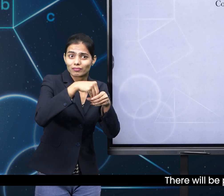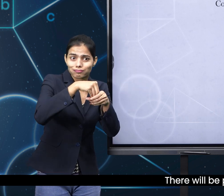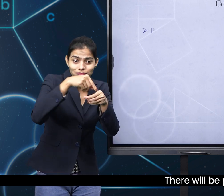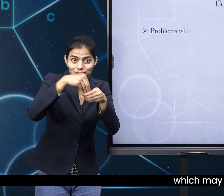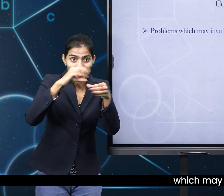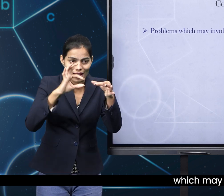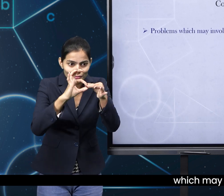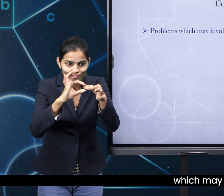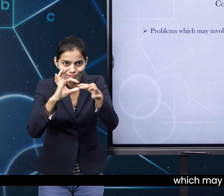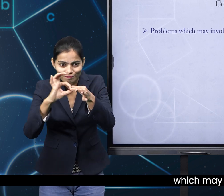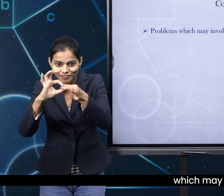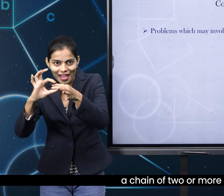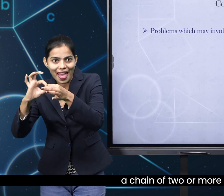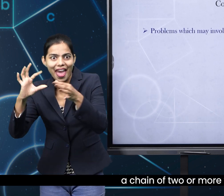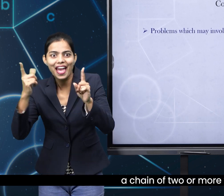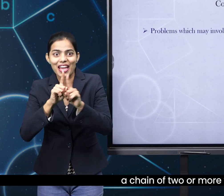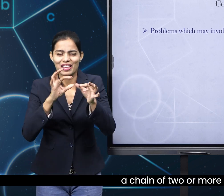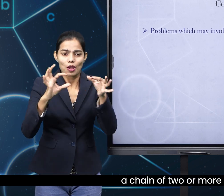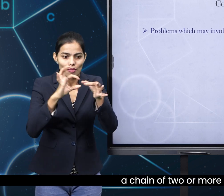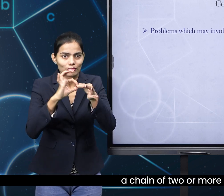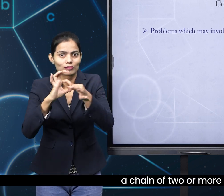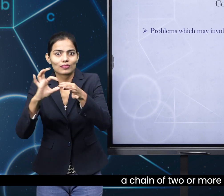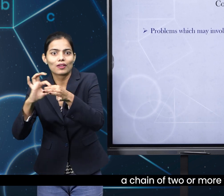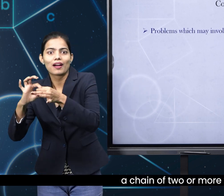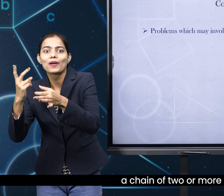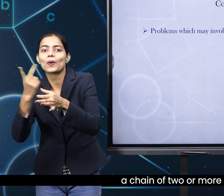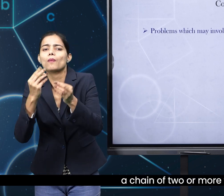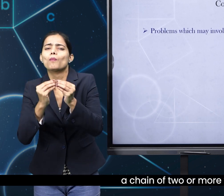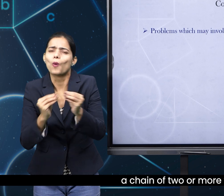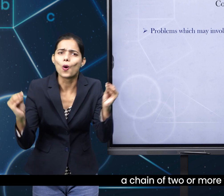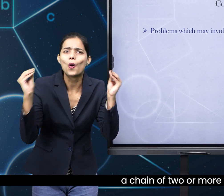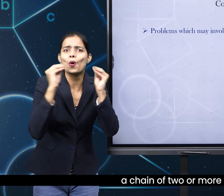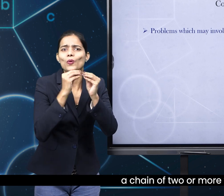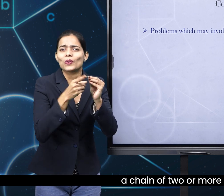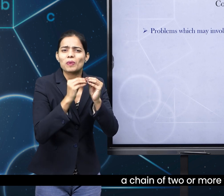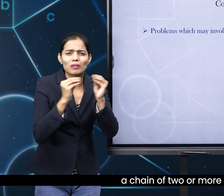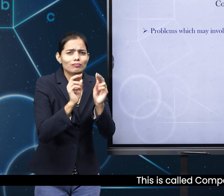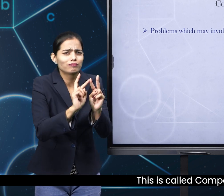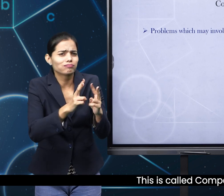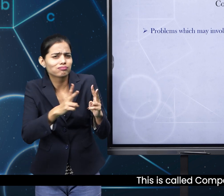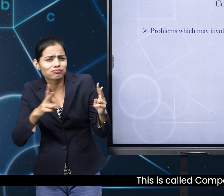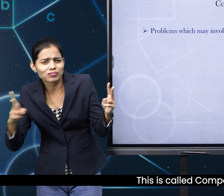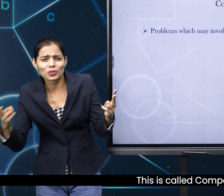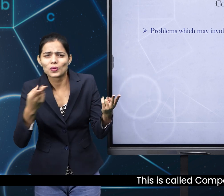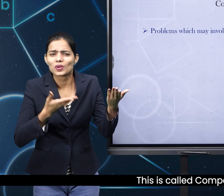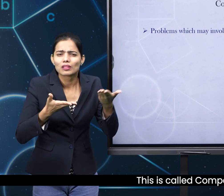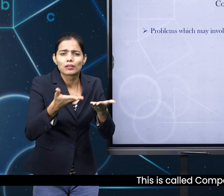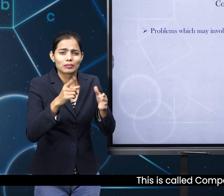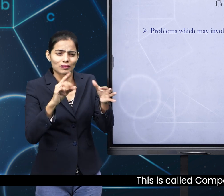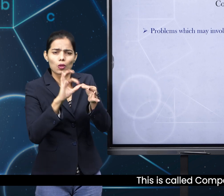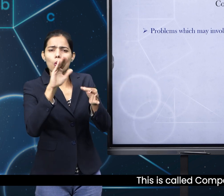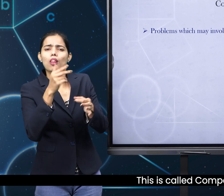be problems which may involve a chain of two or more variation in them. This is called